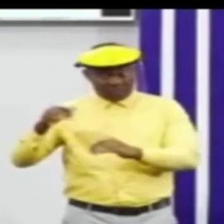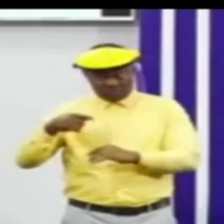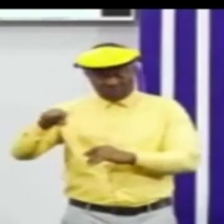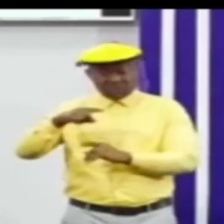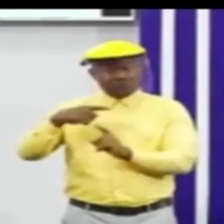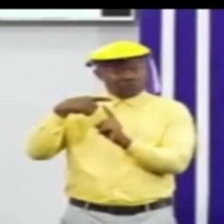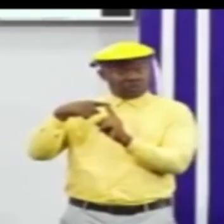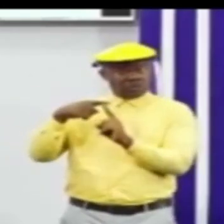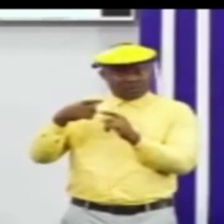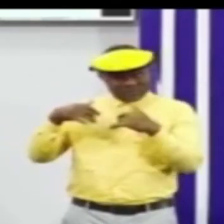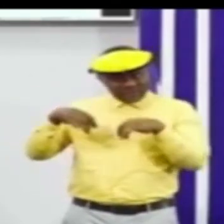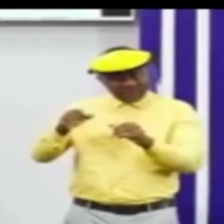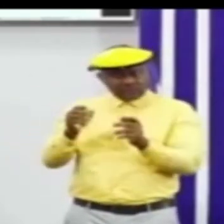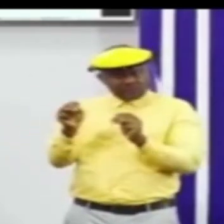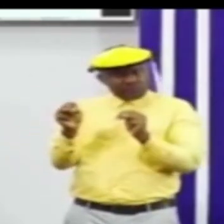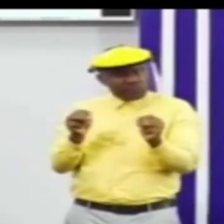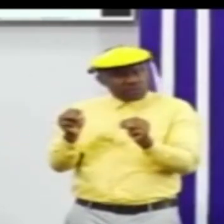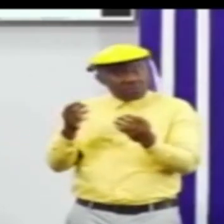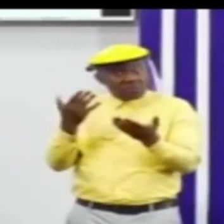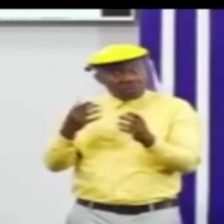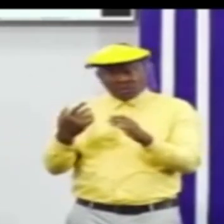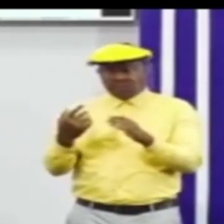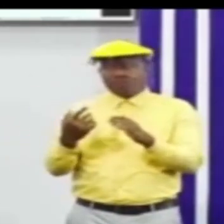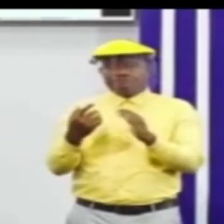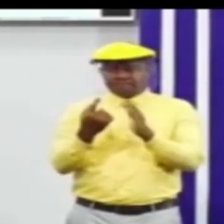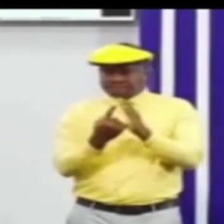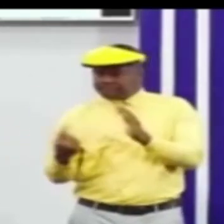that are still in management. Either they are in isolation,